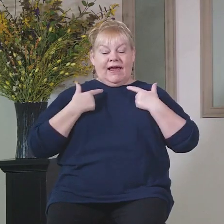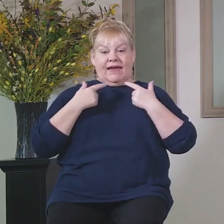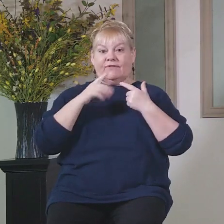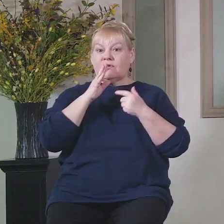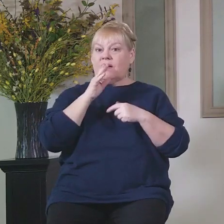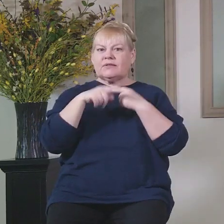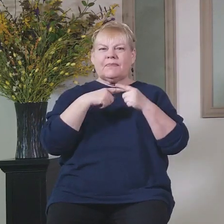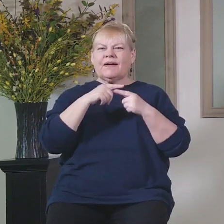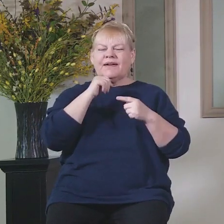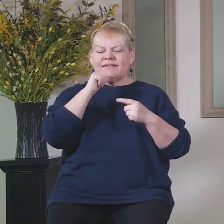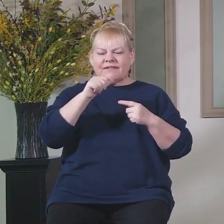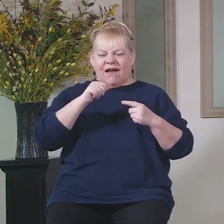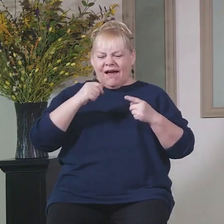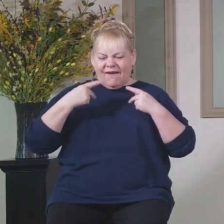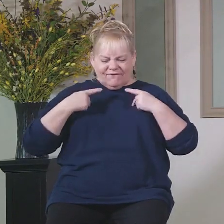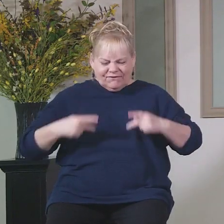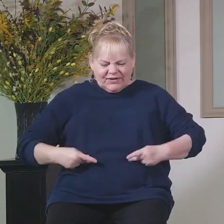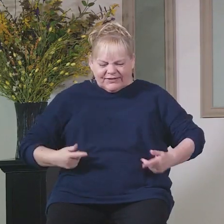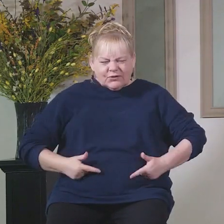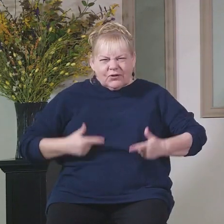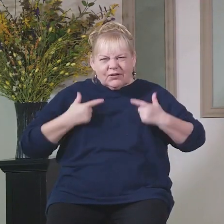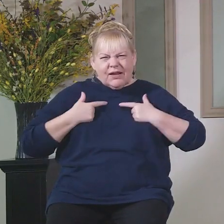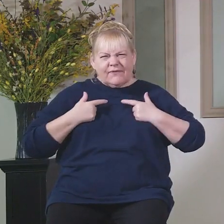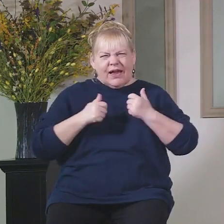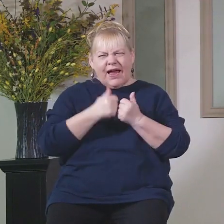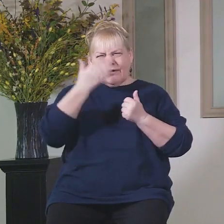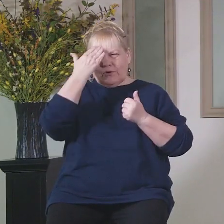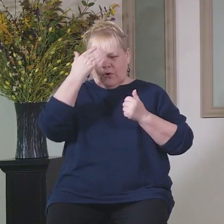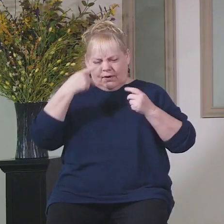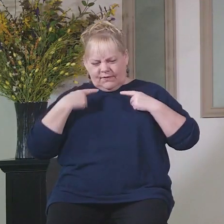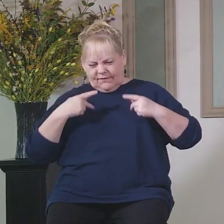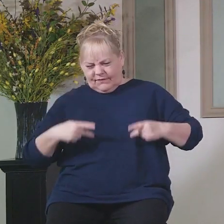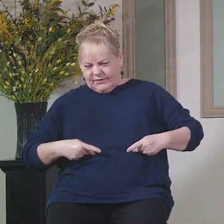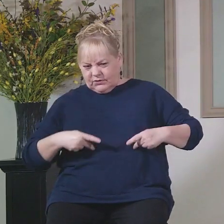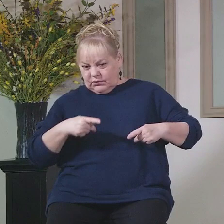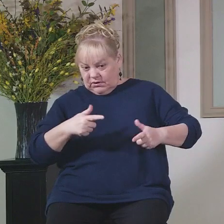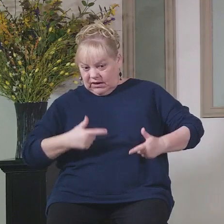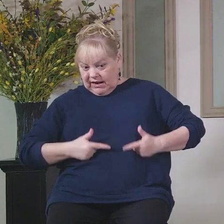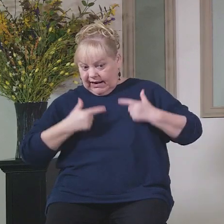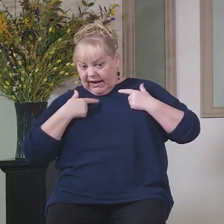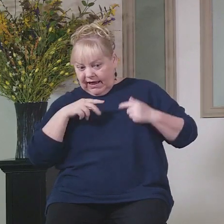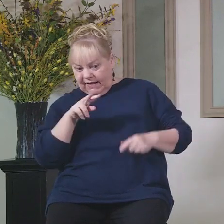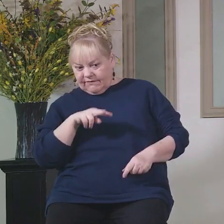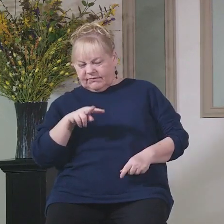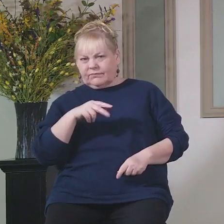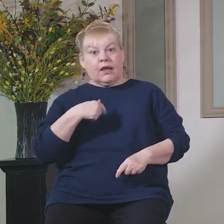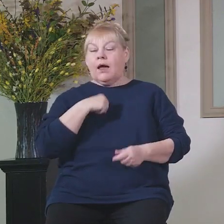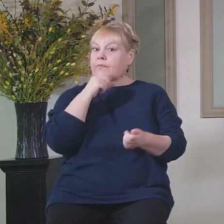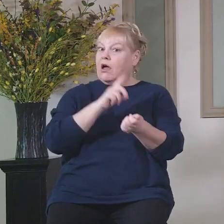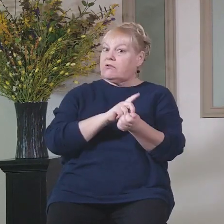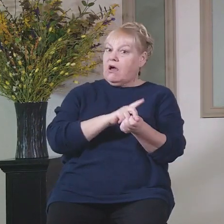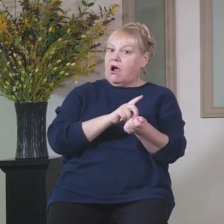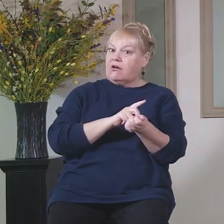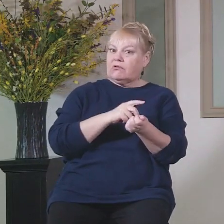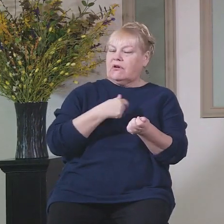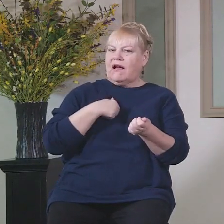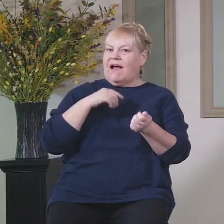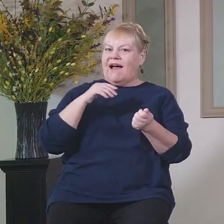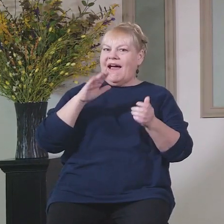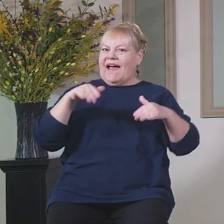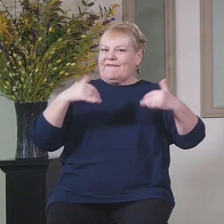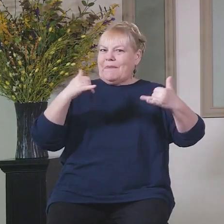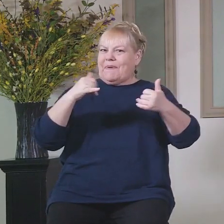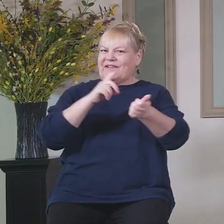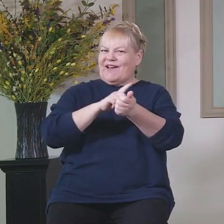life. How do you know when someone is biologically alive? I'm no doctor, And I haven't even played one on